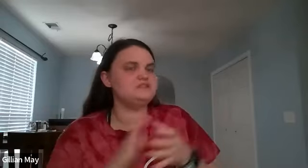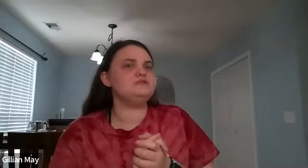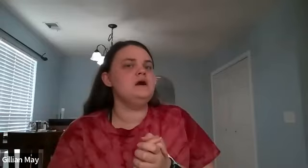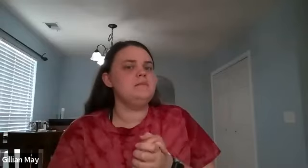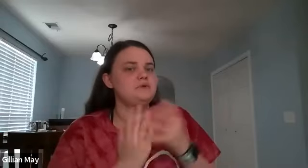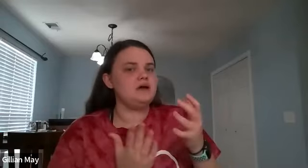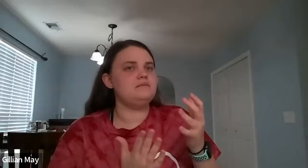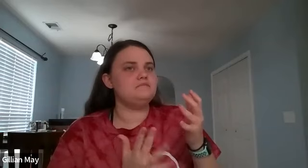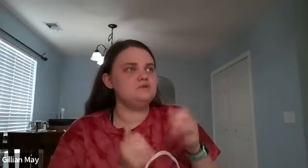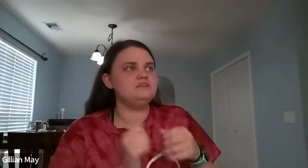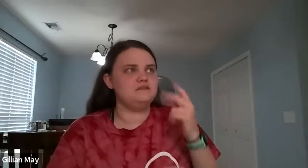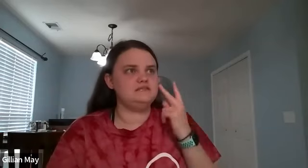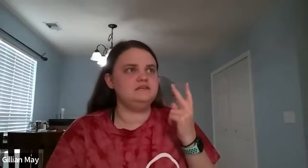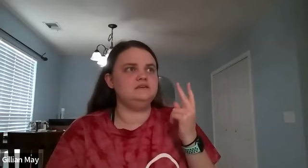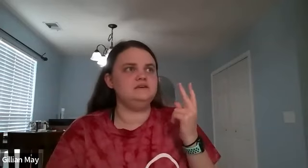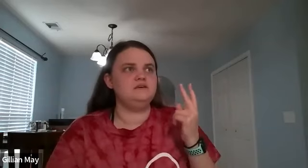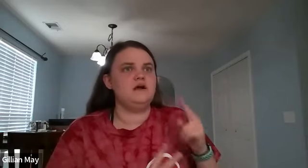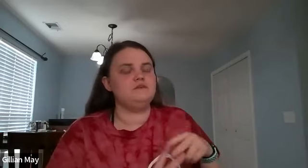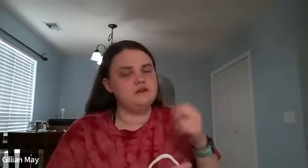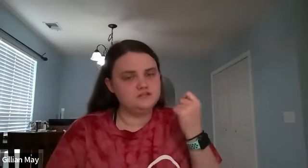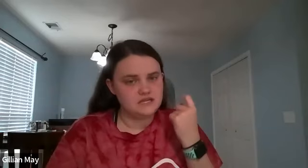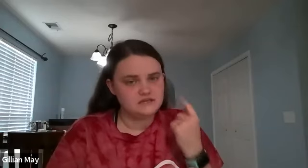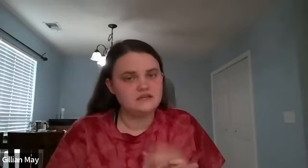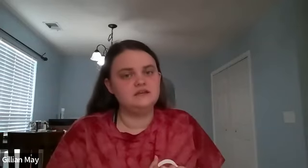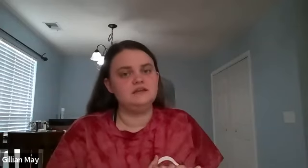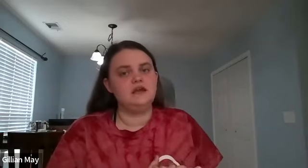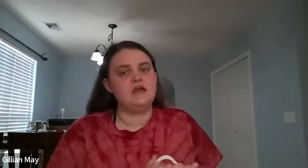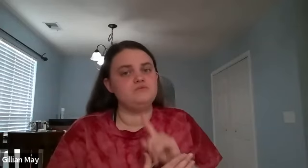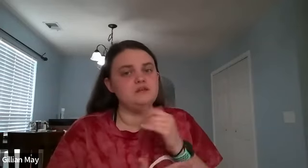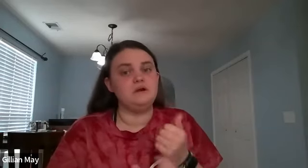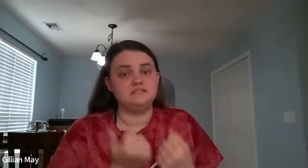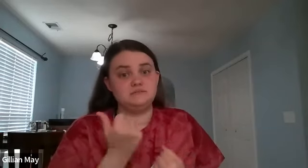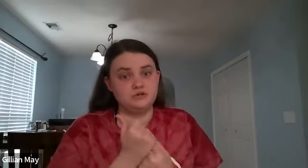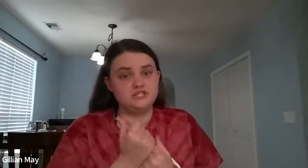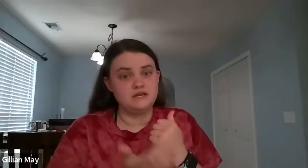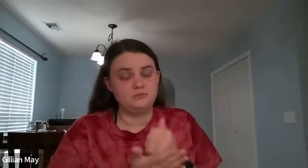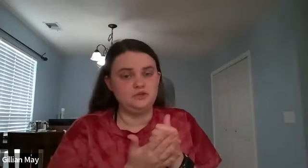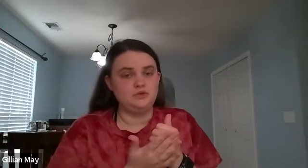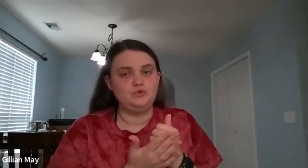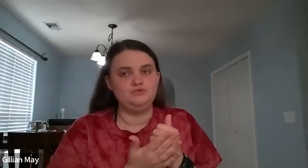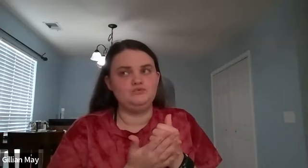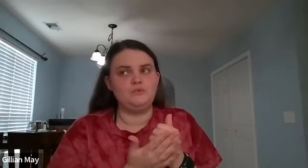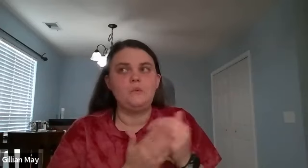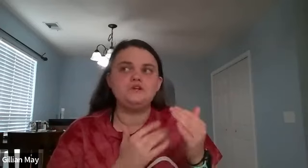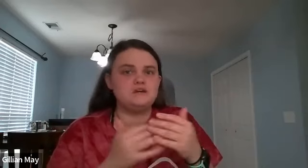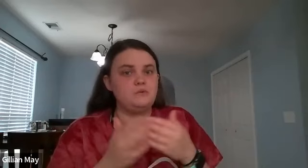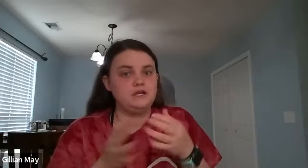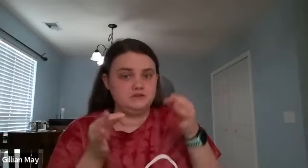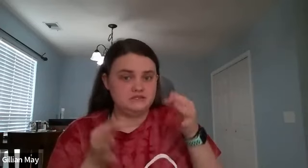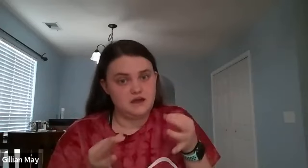judgmental, but most that I've seen are very understanding and really want to support you and help you whichever way you